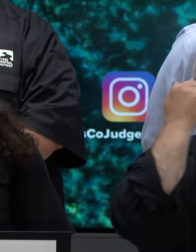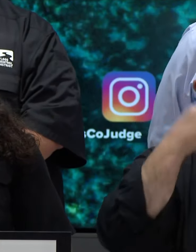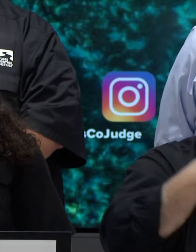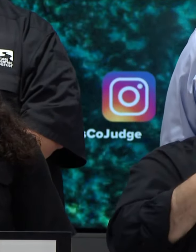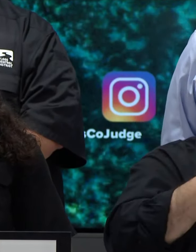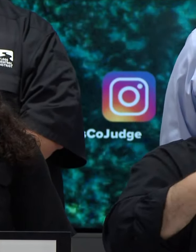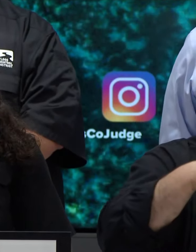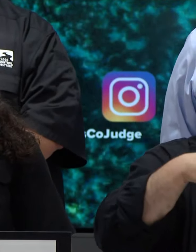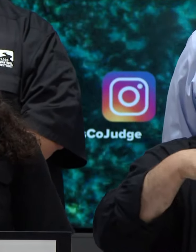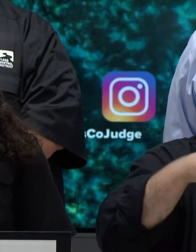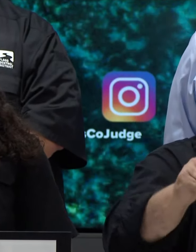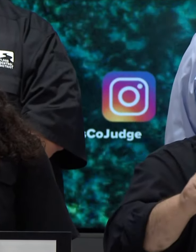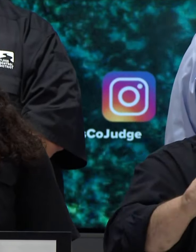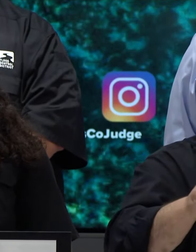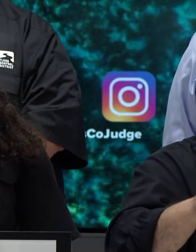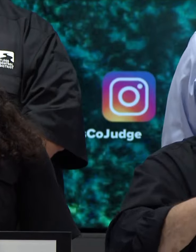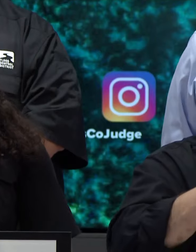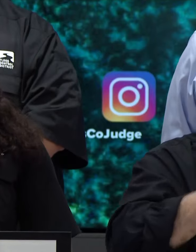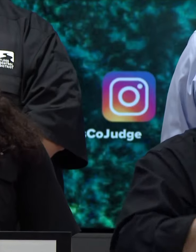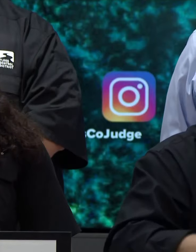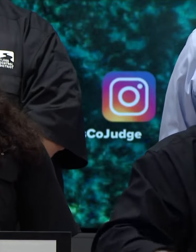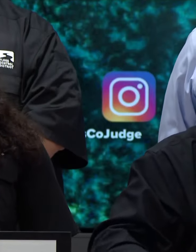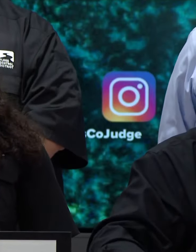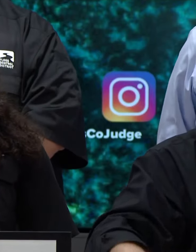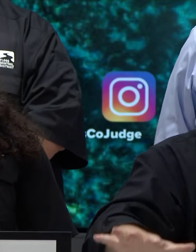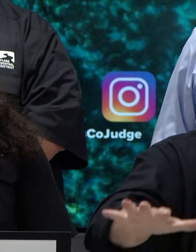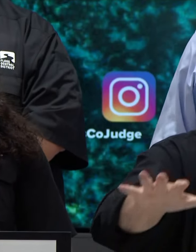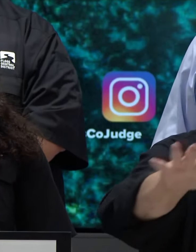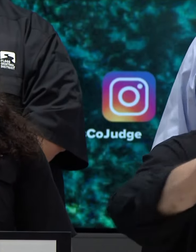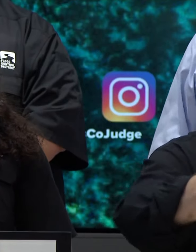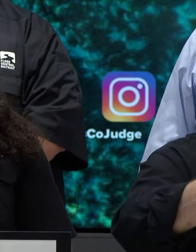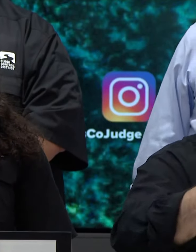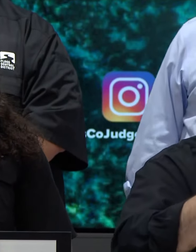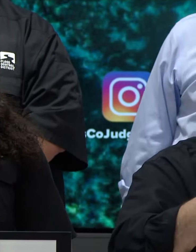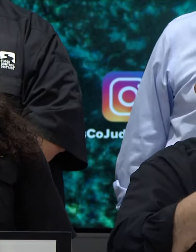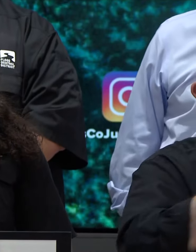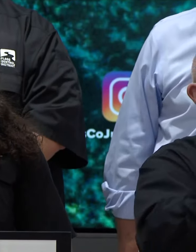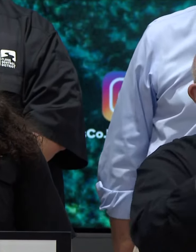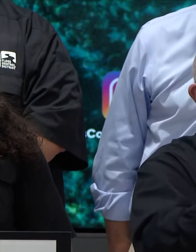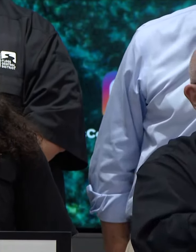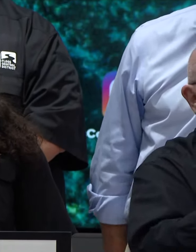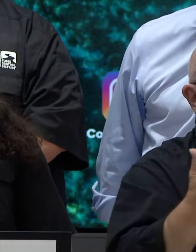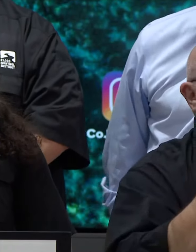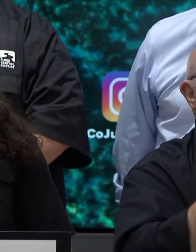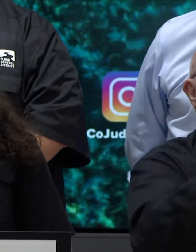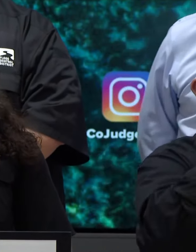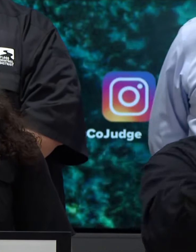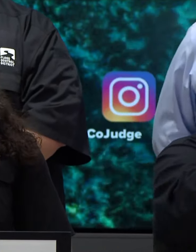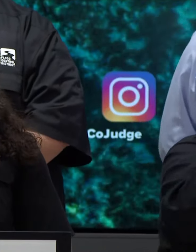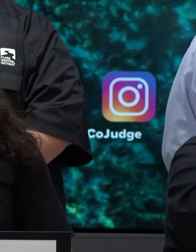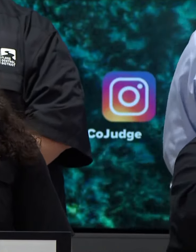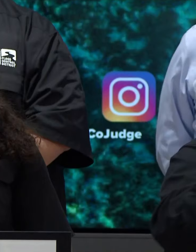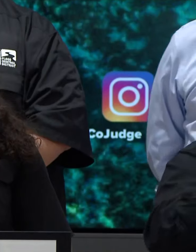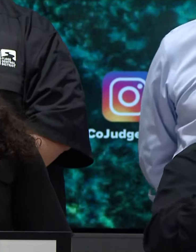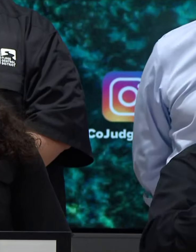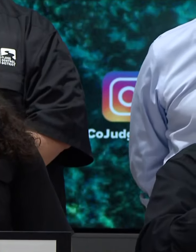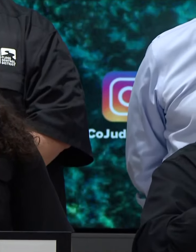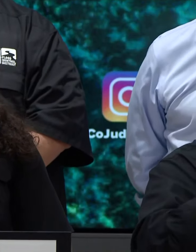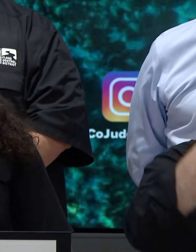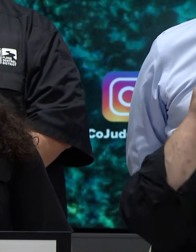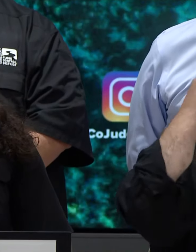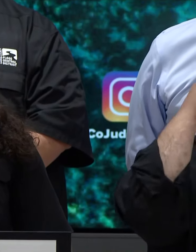so extensive and there are certain steps that the Red Cross and the government have to go through to be able to open a shelter under the